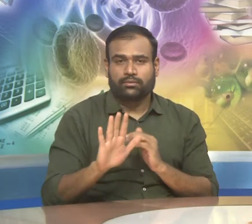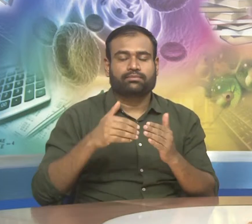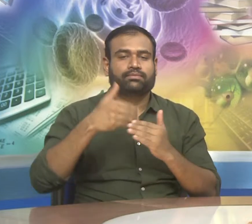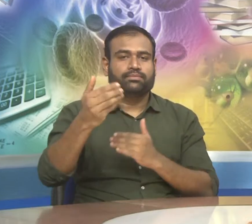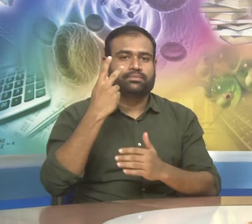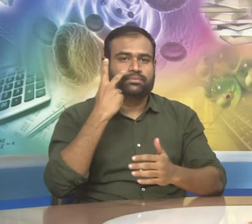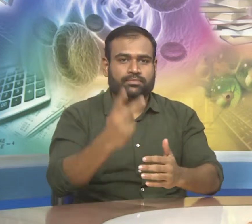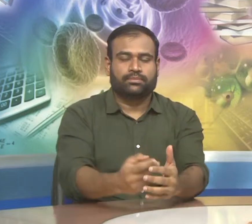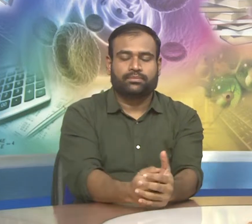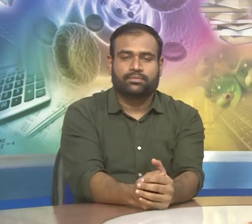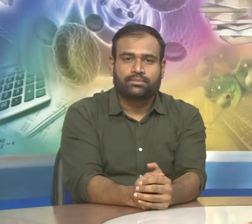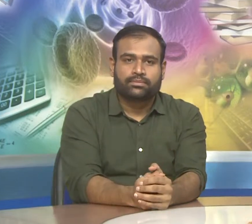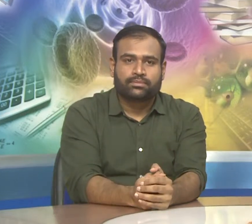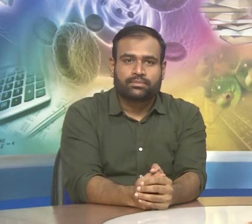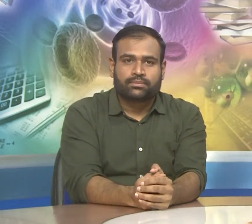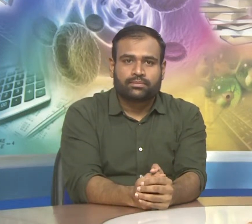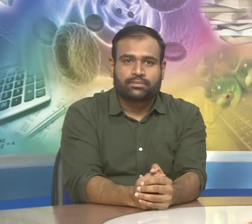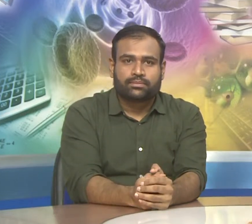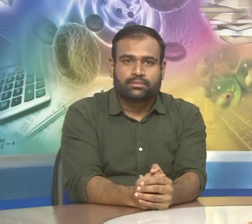a specific act or to